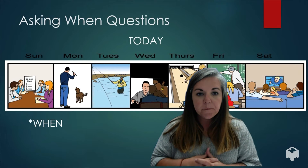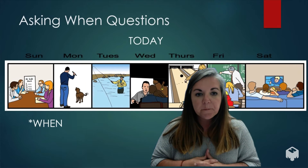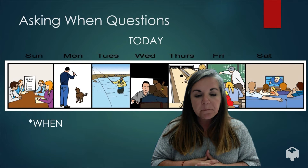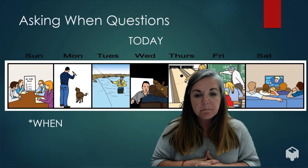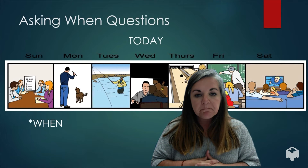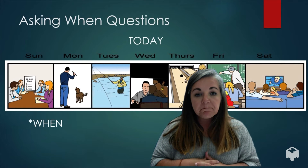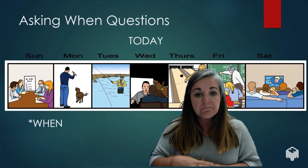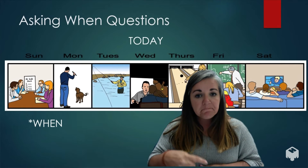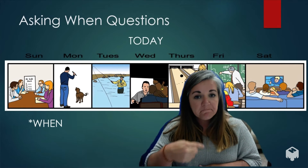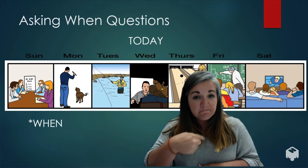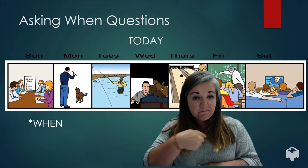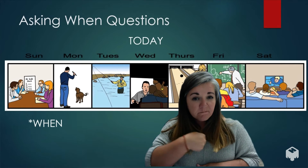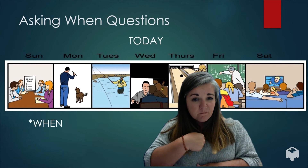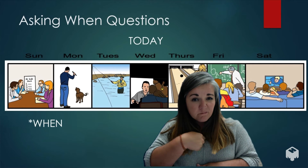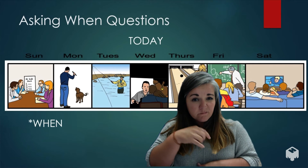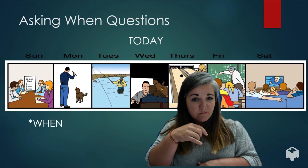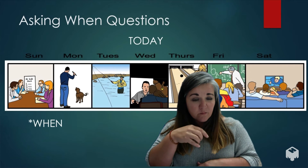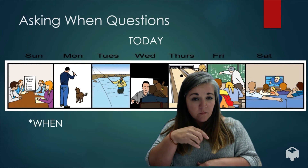Okay.